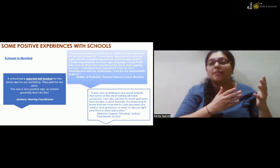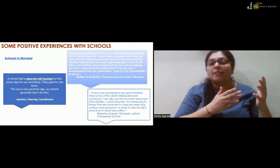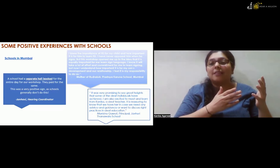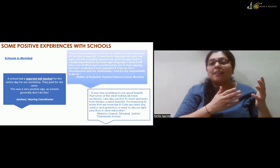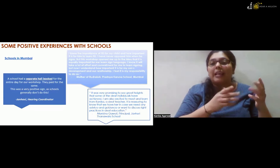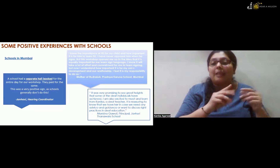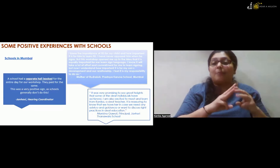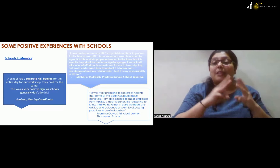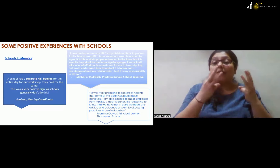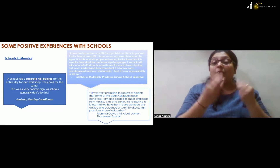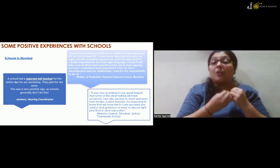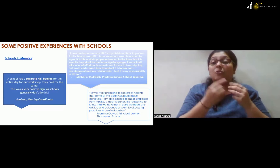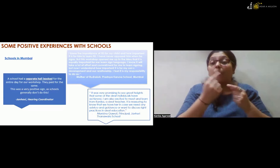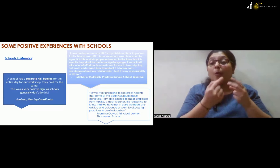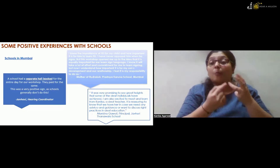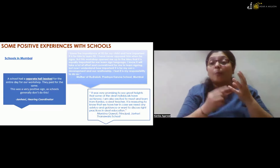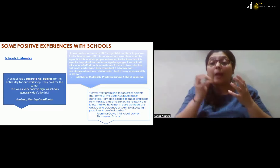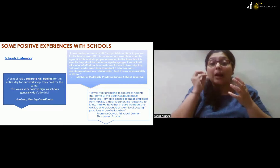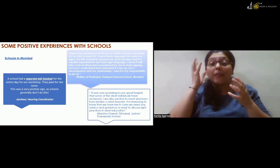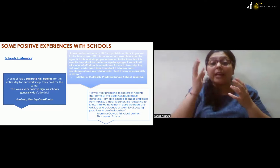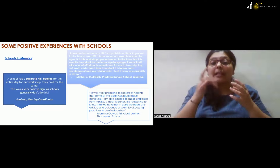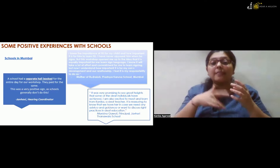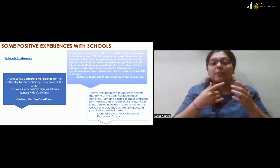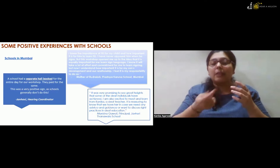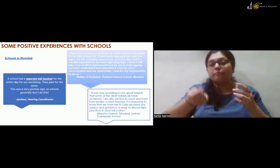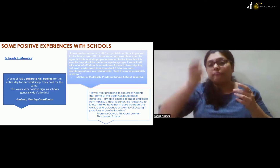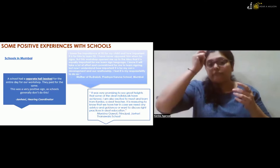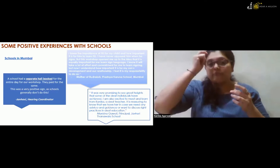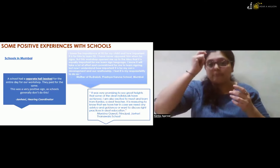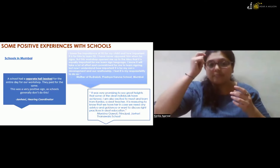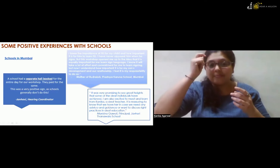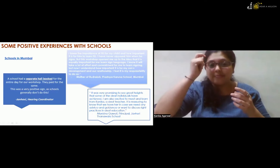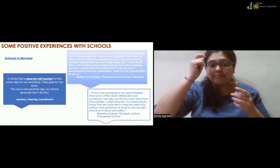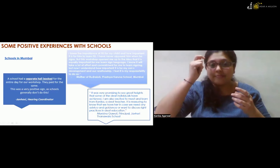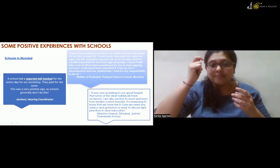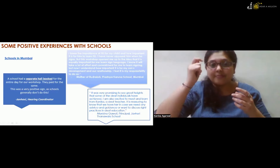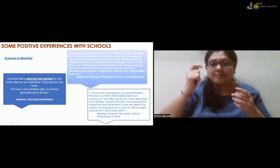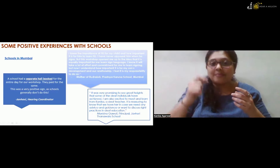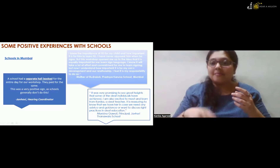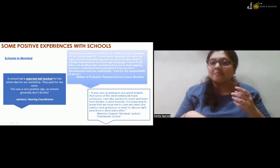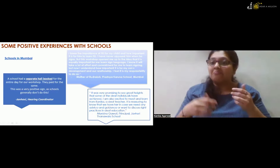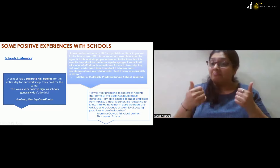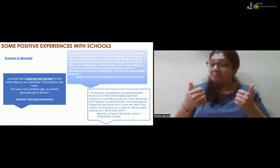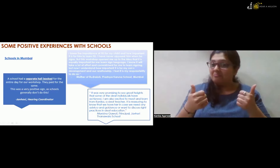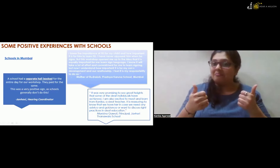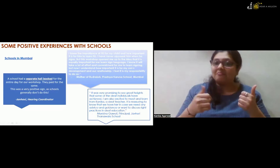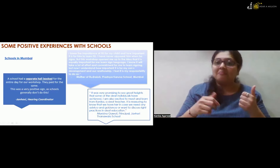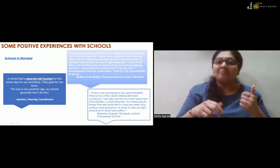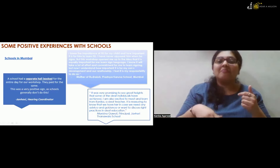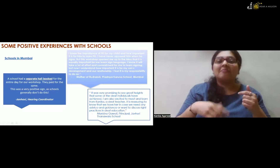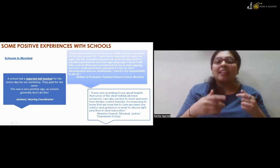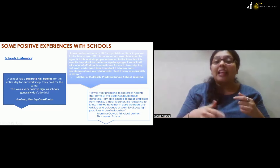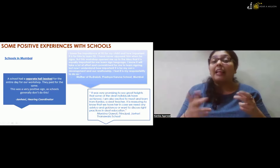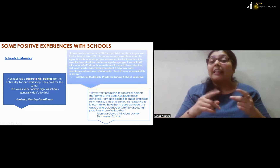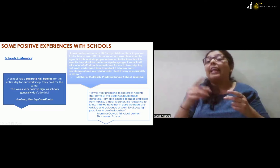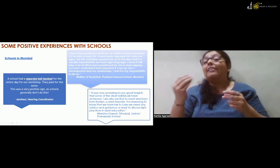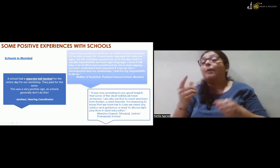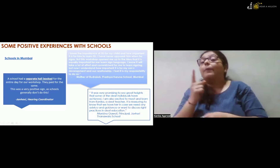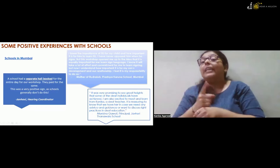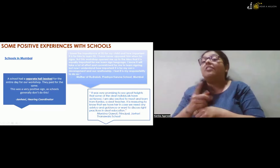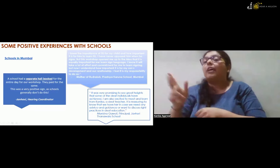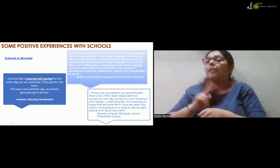so bad about being where they are at this point of time. So many parents went through this process